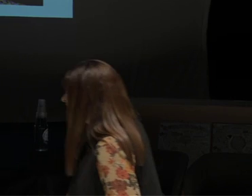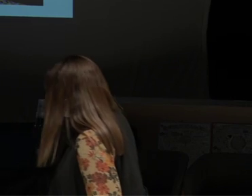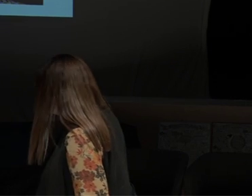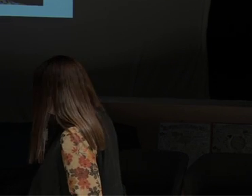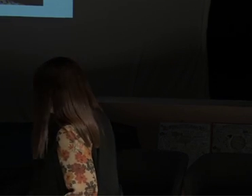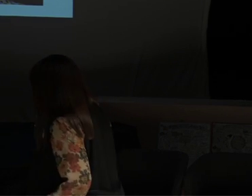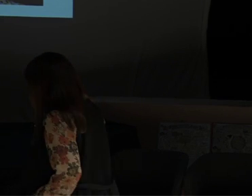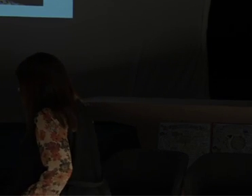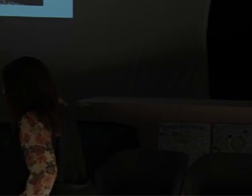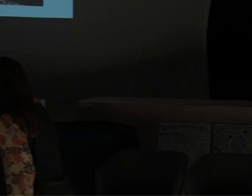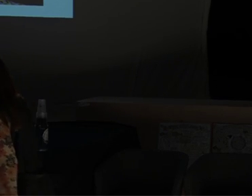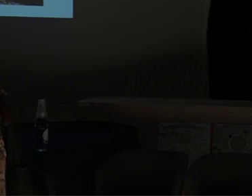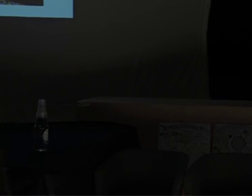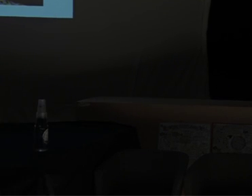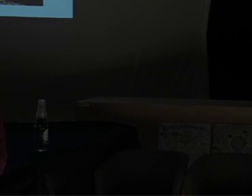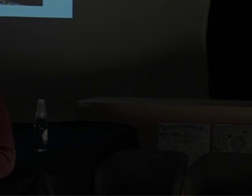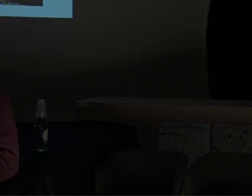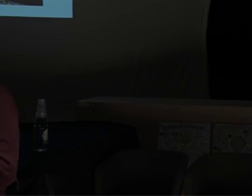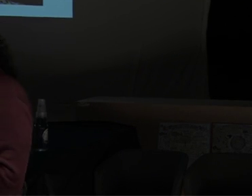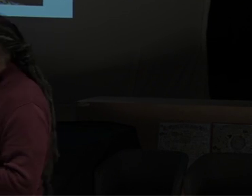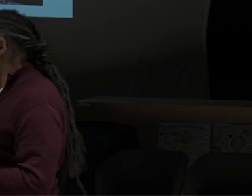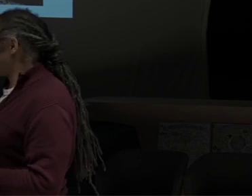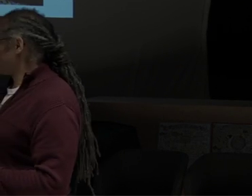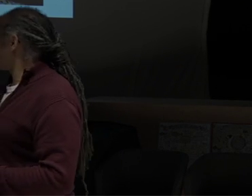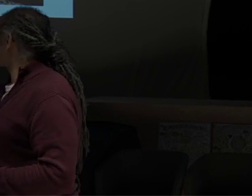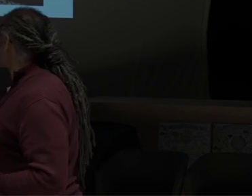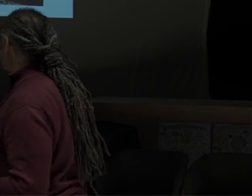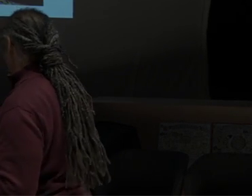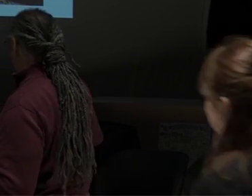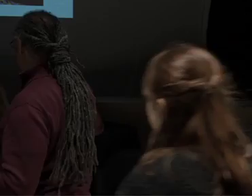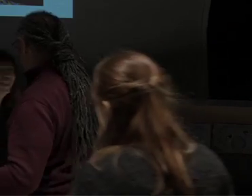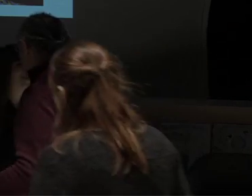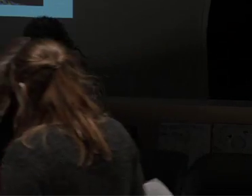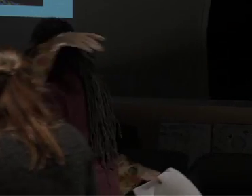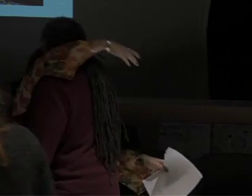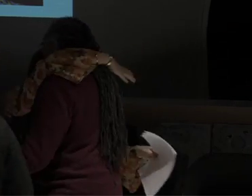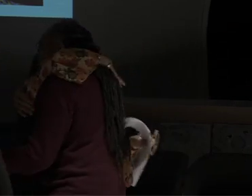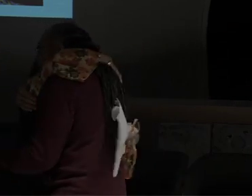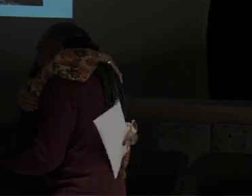end of the cafe outside.